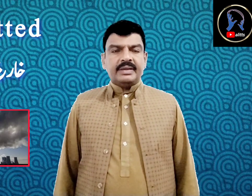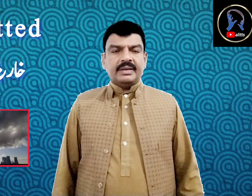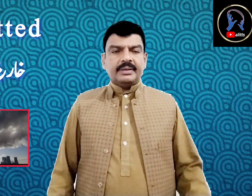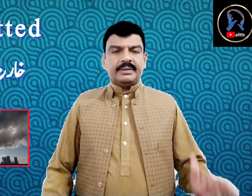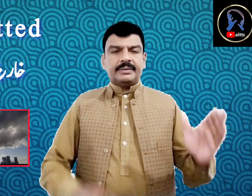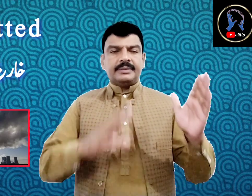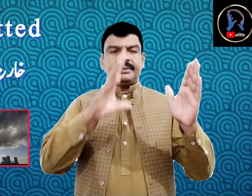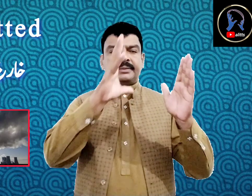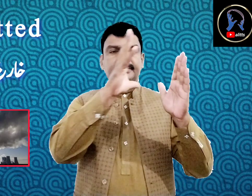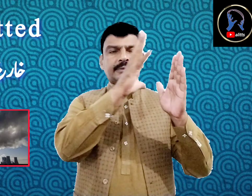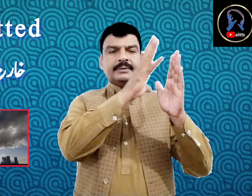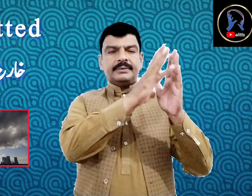emitted।